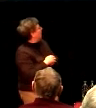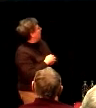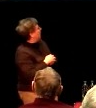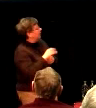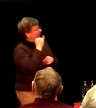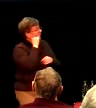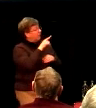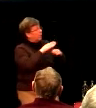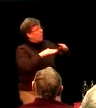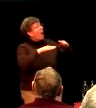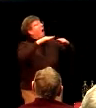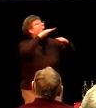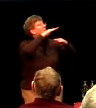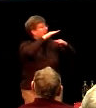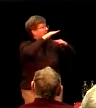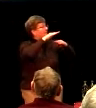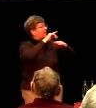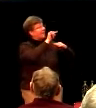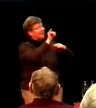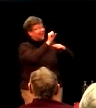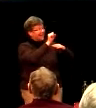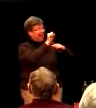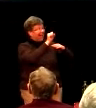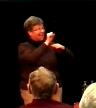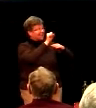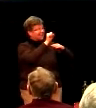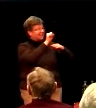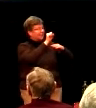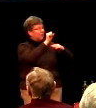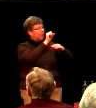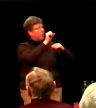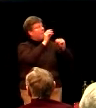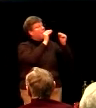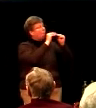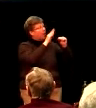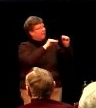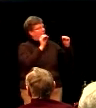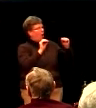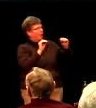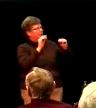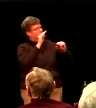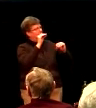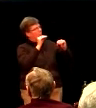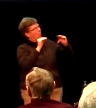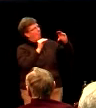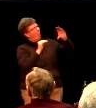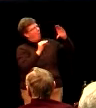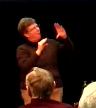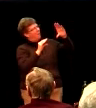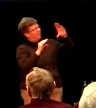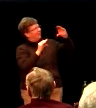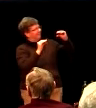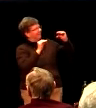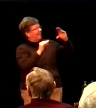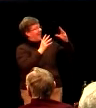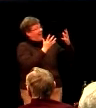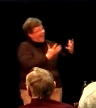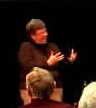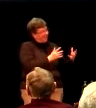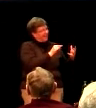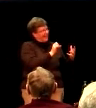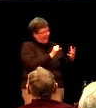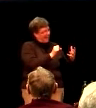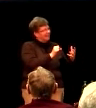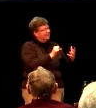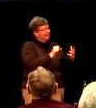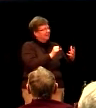If you get above here, the gases actually start separating themselves by density. And so the heavier gases are lower,